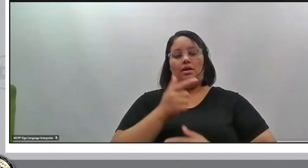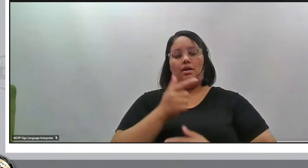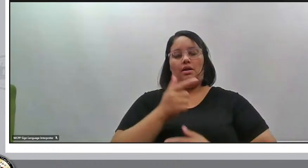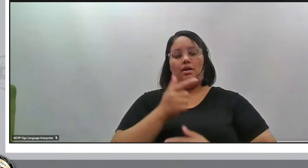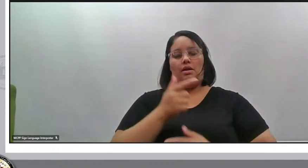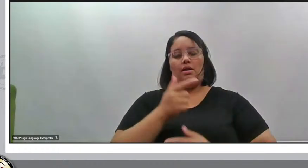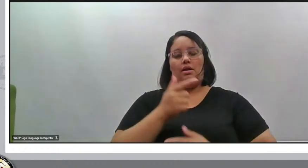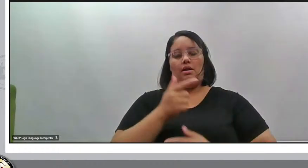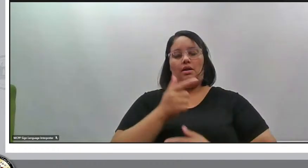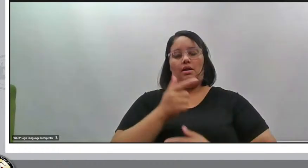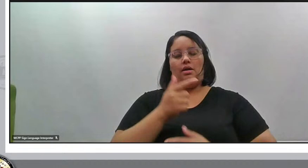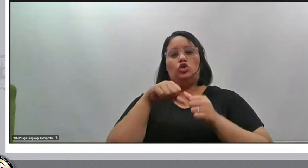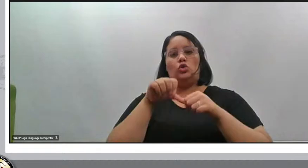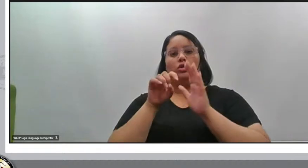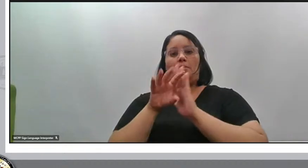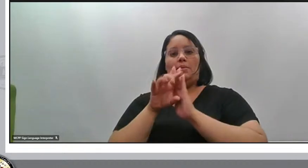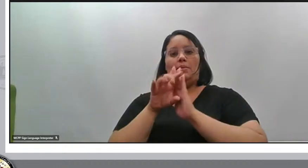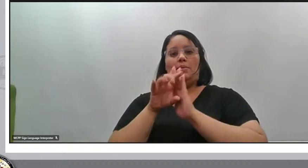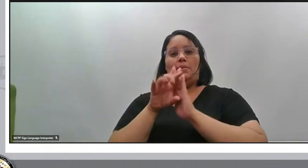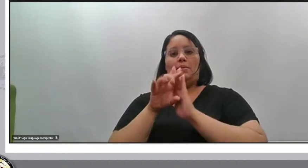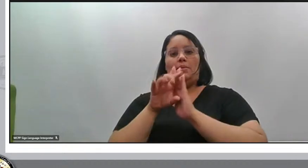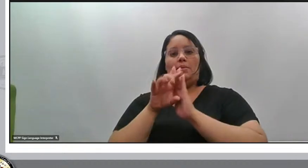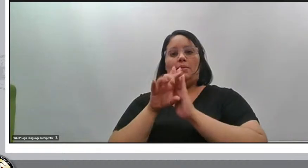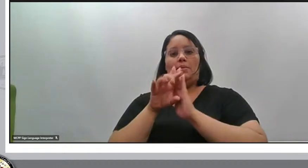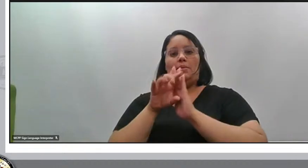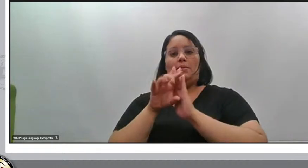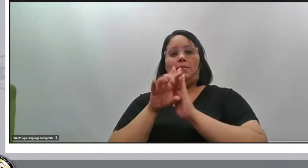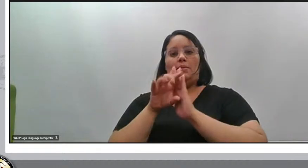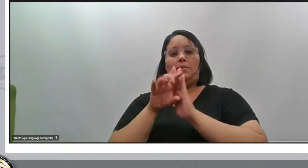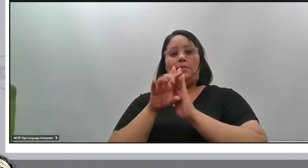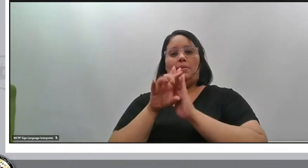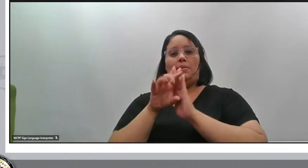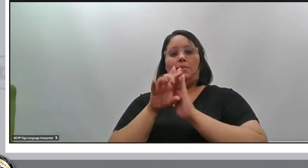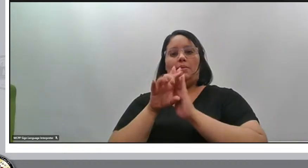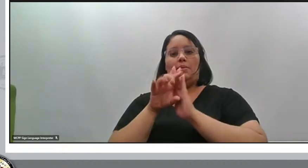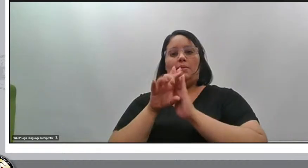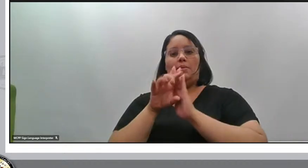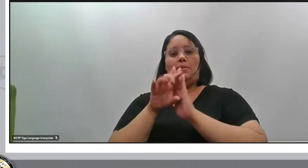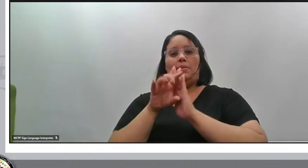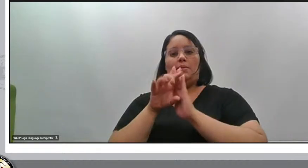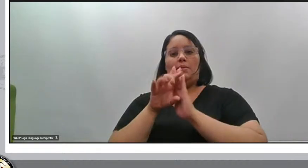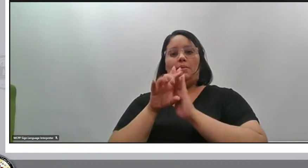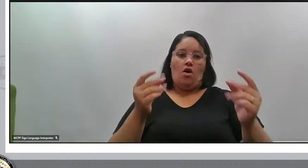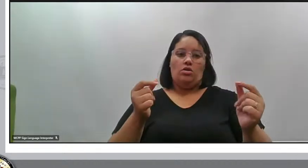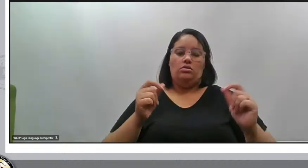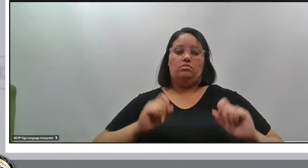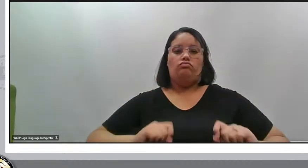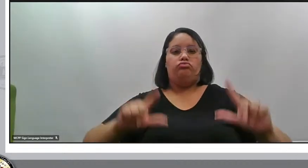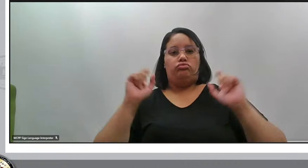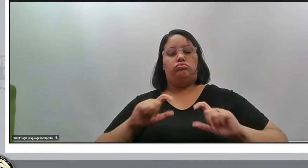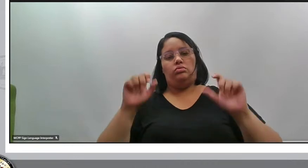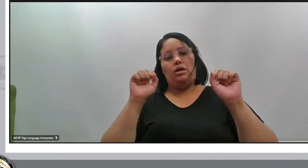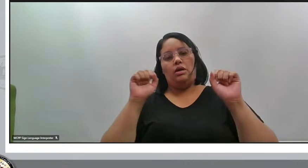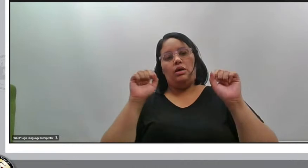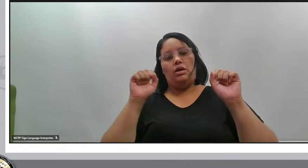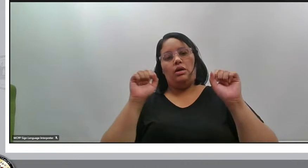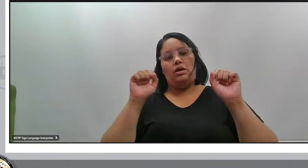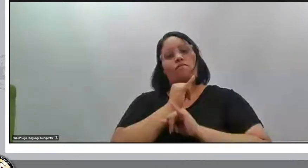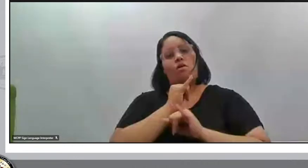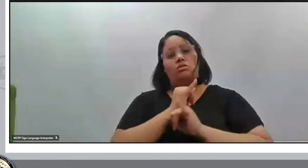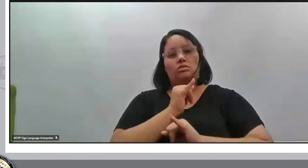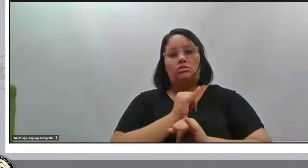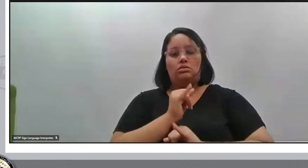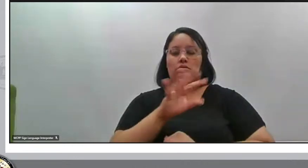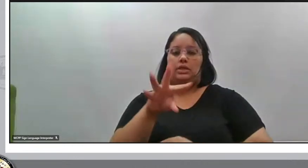media advertising, where we can do it quicker and we can allow faster